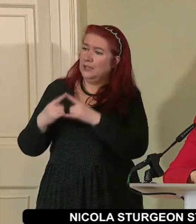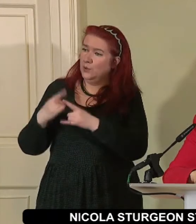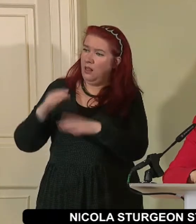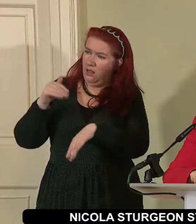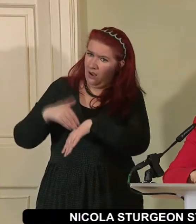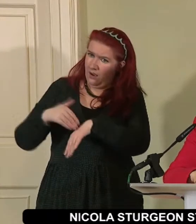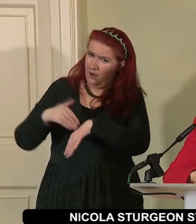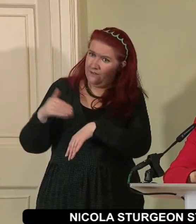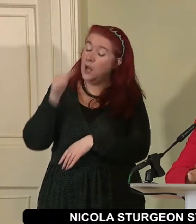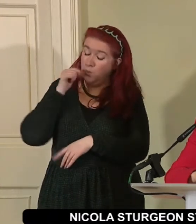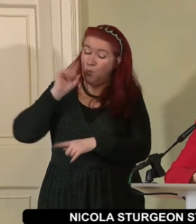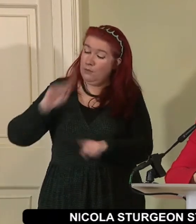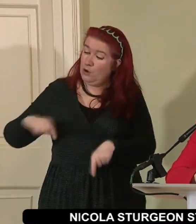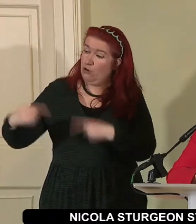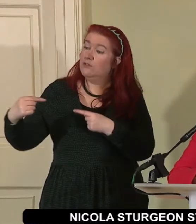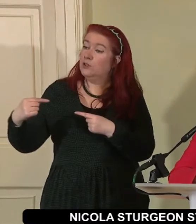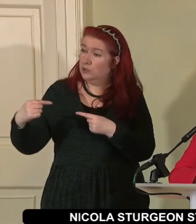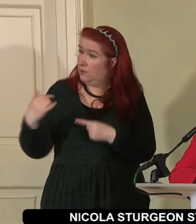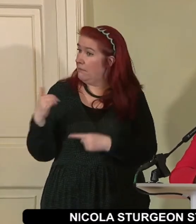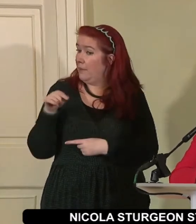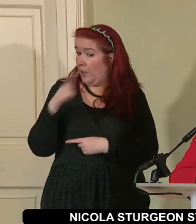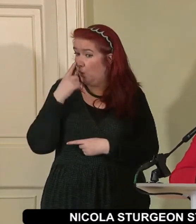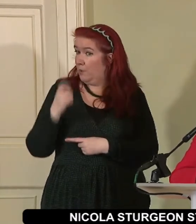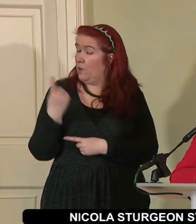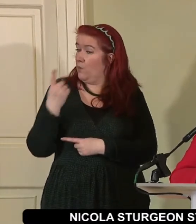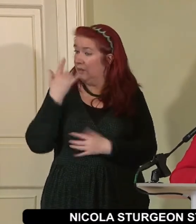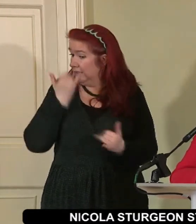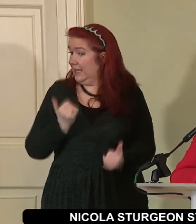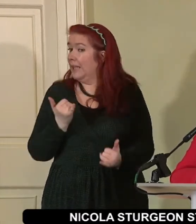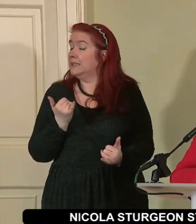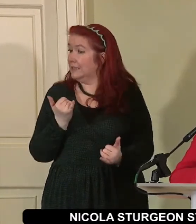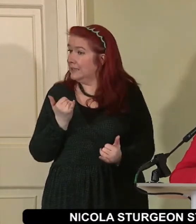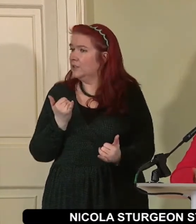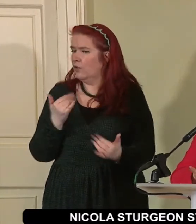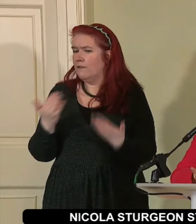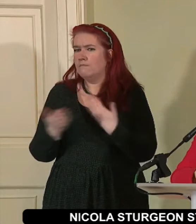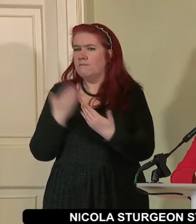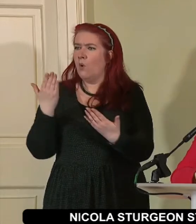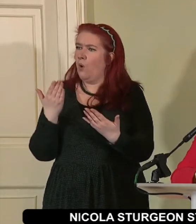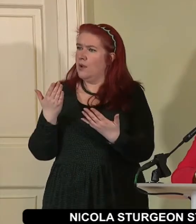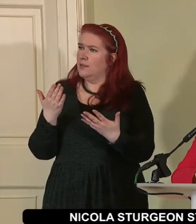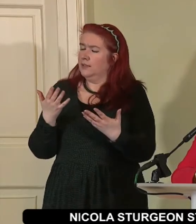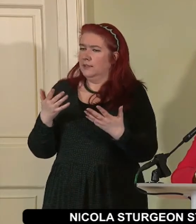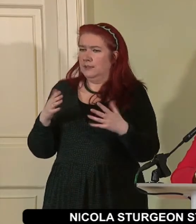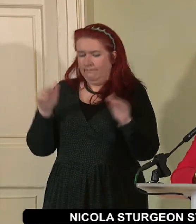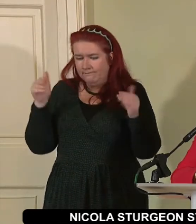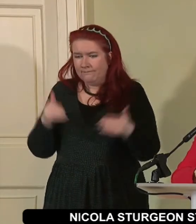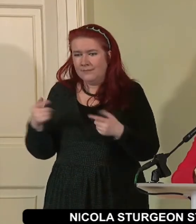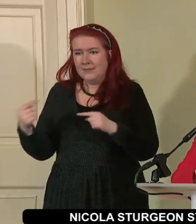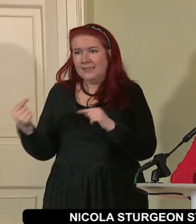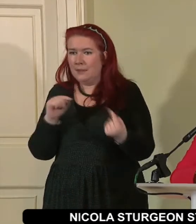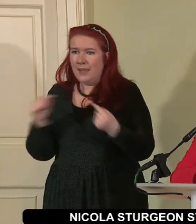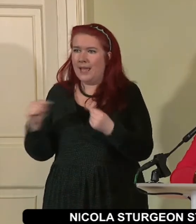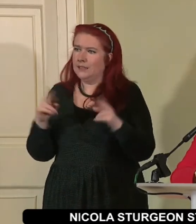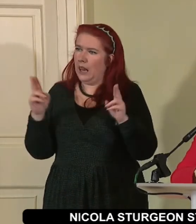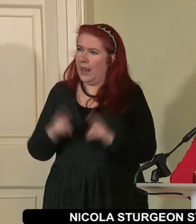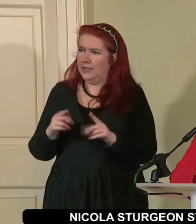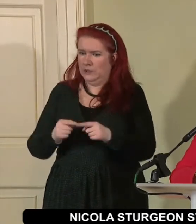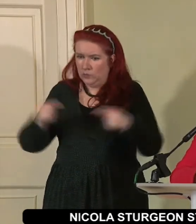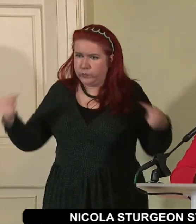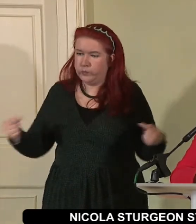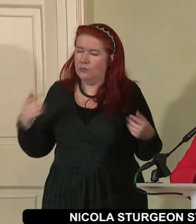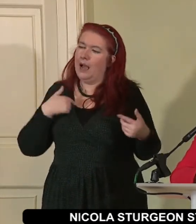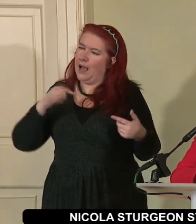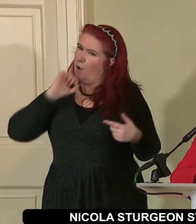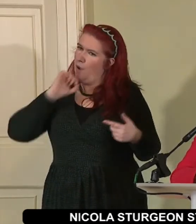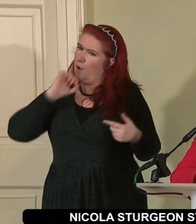they'll be controversial. Maybe they could be one of the first tests of a more depolarised political debate, but I will be the strongest, most